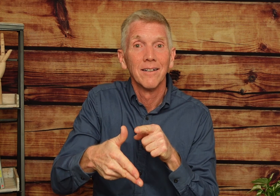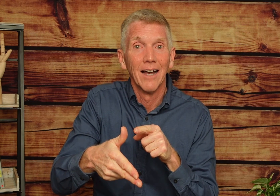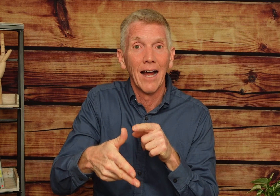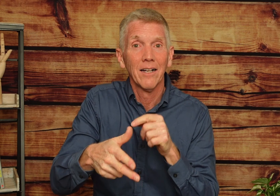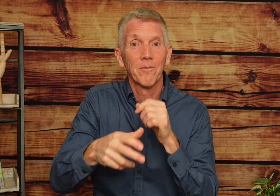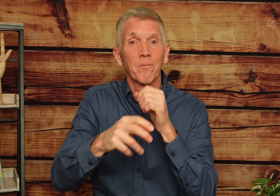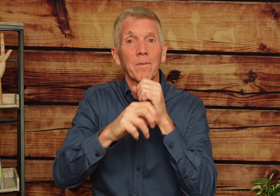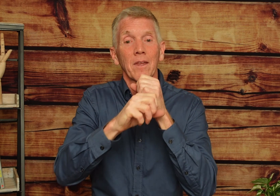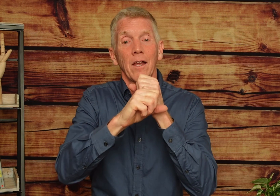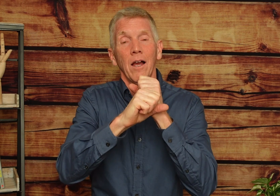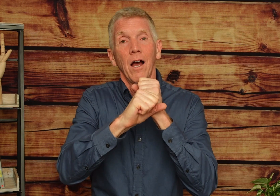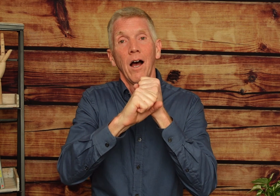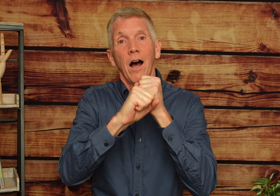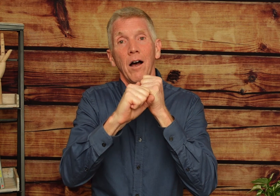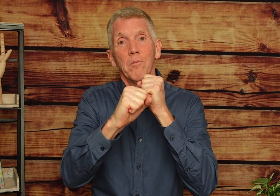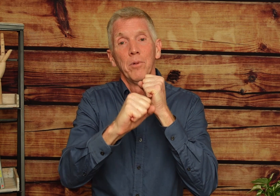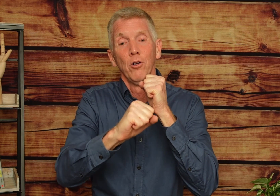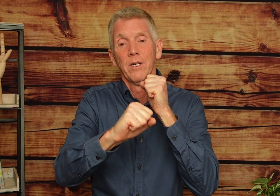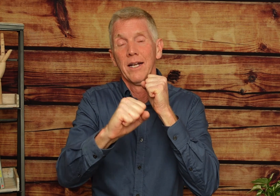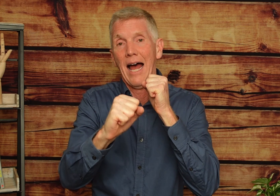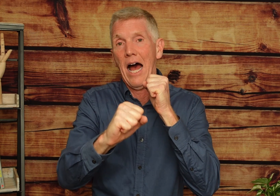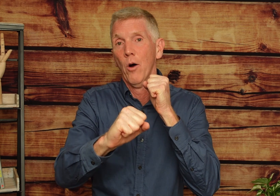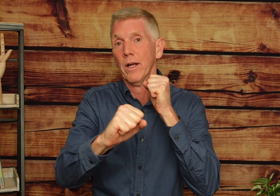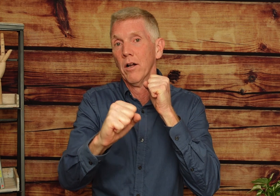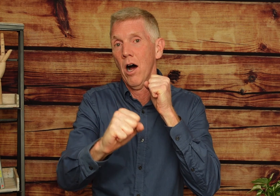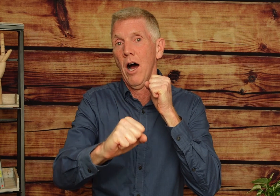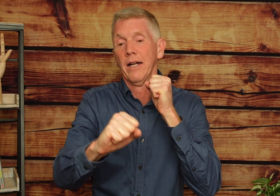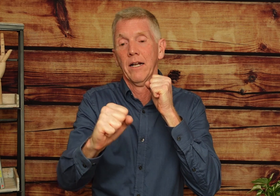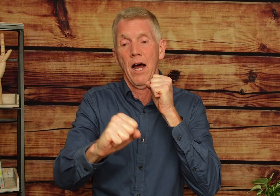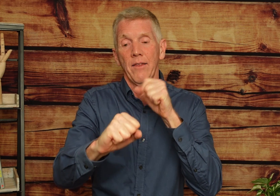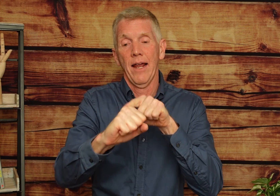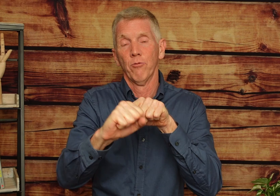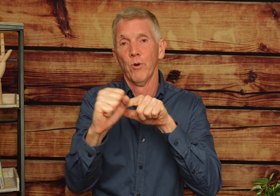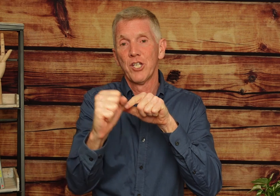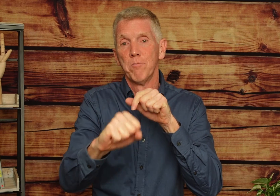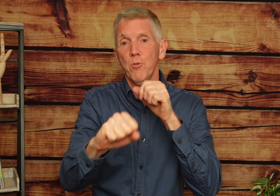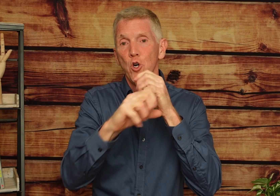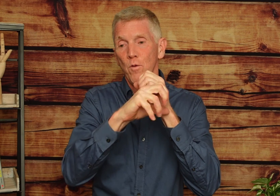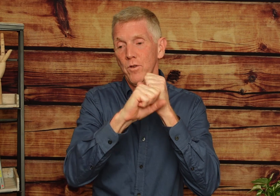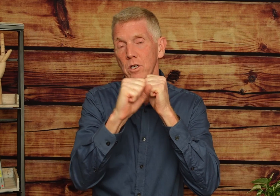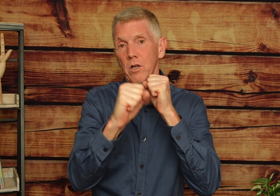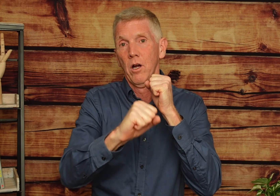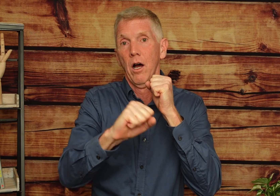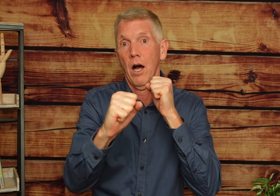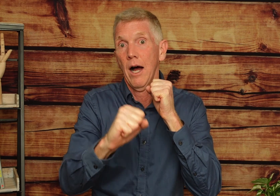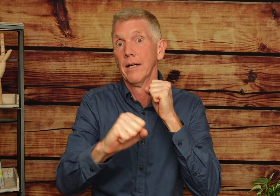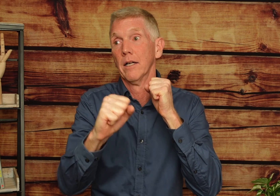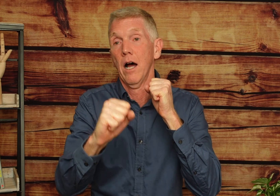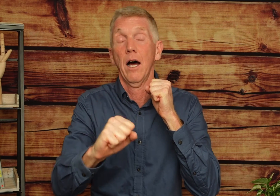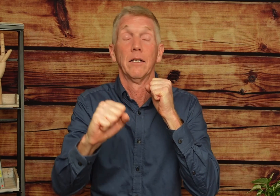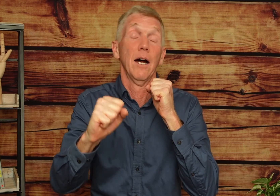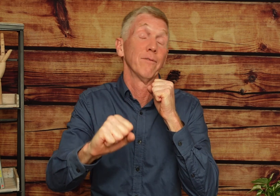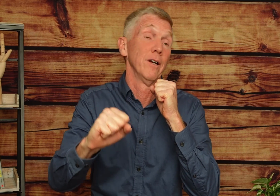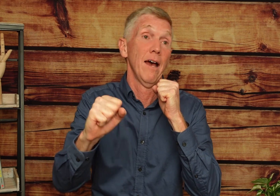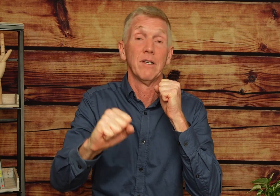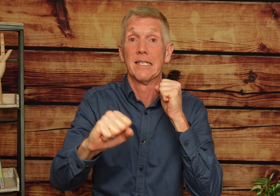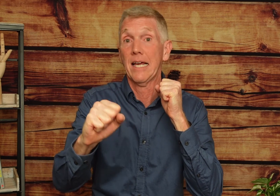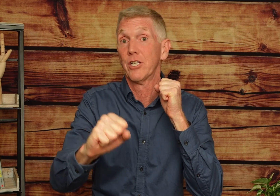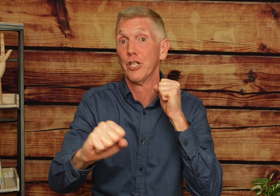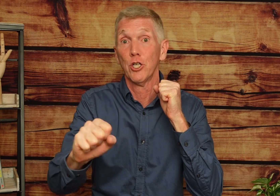Got it? Pulling it out and on, and that wrist moves on and on and on. For heaven's sakes, could you